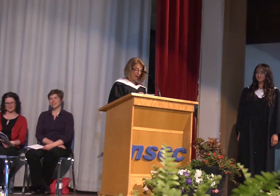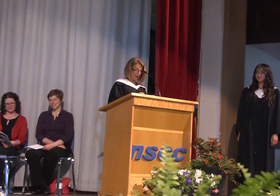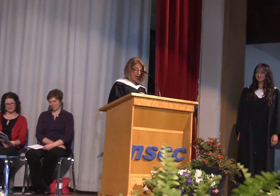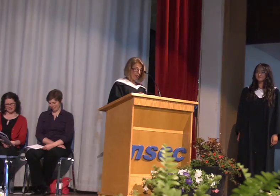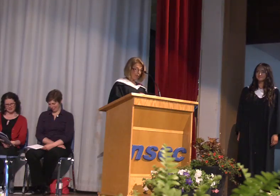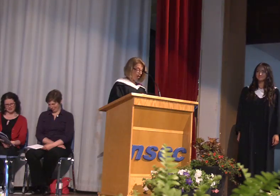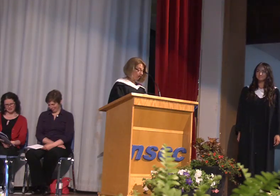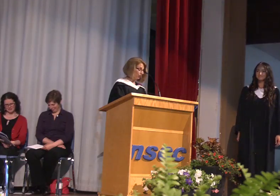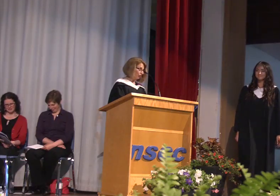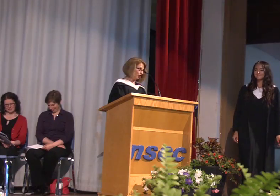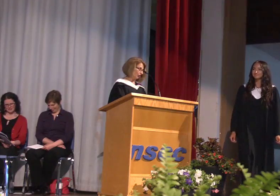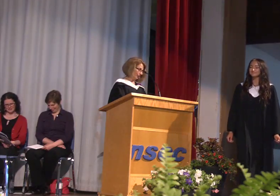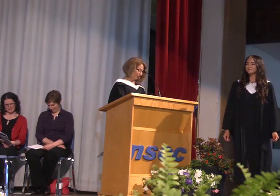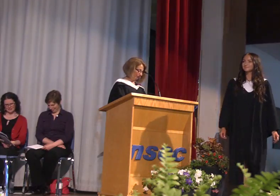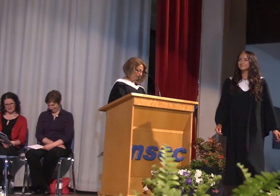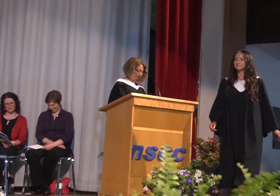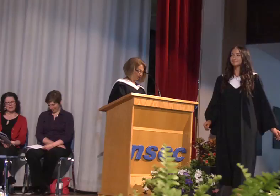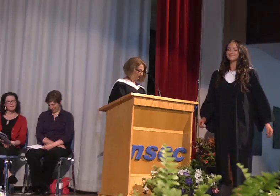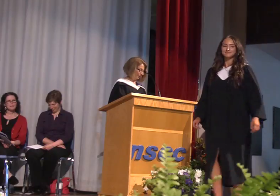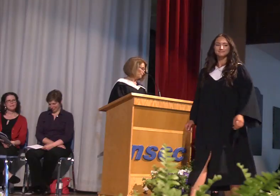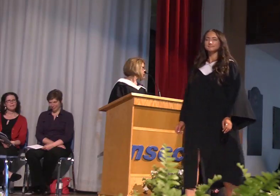Haley McNabb Honors.